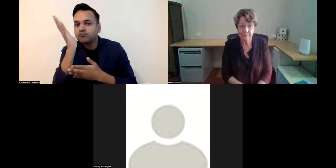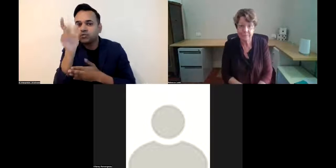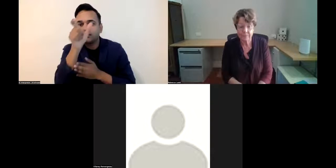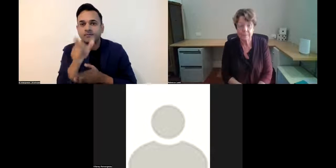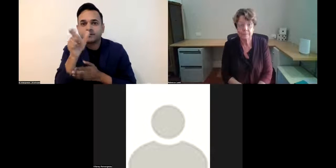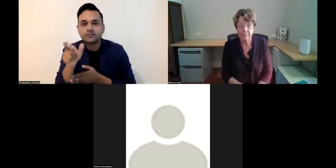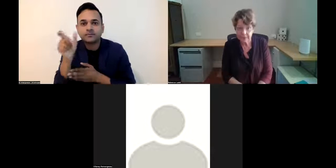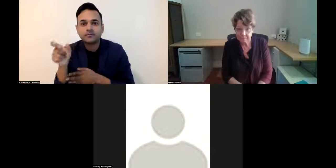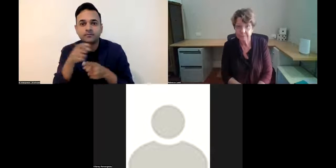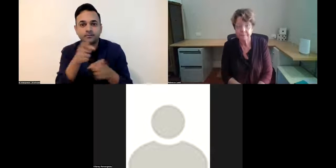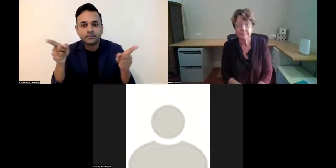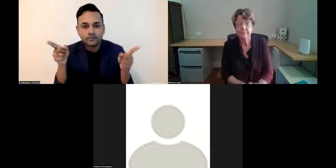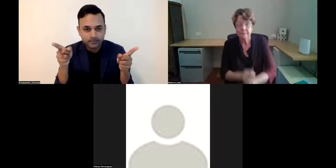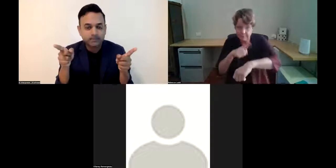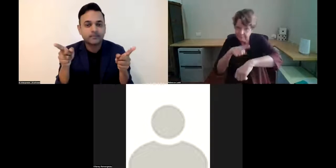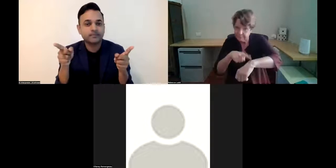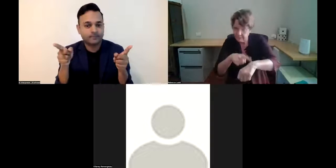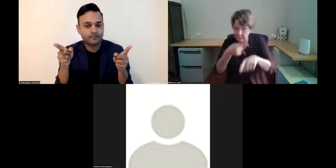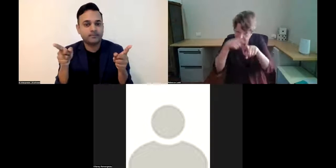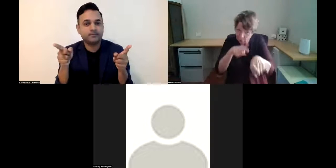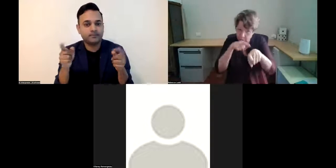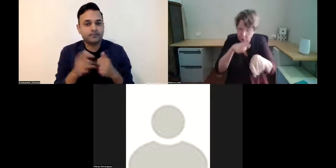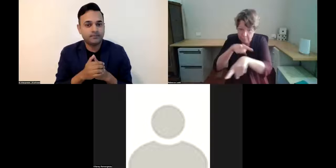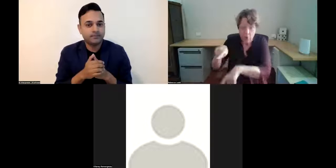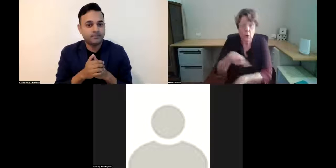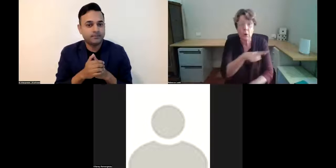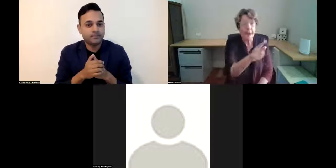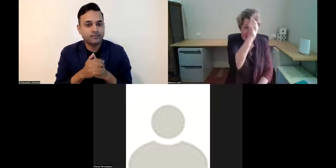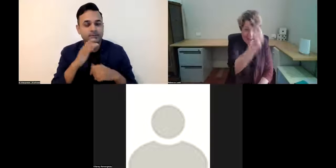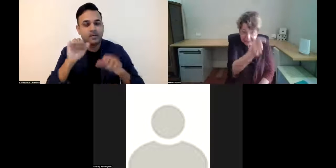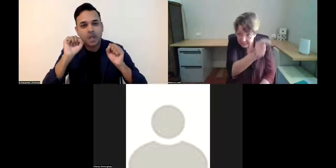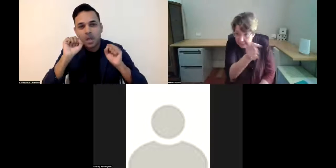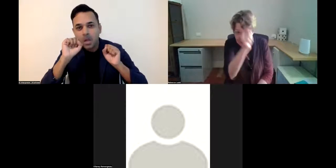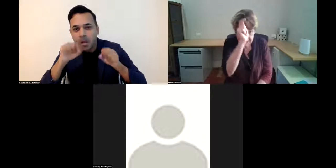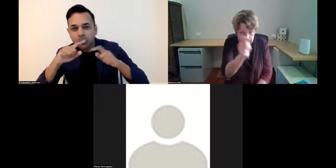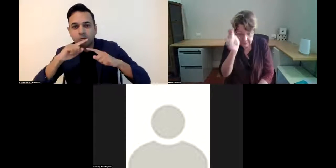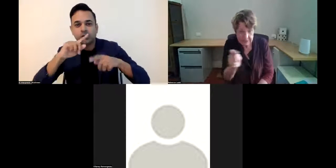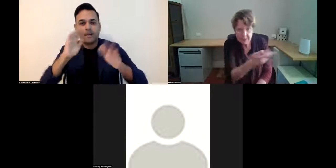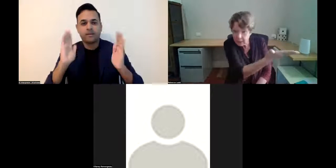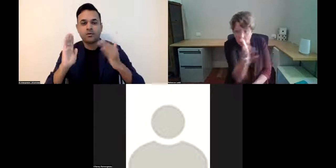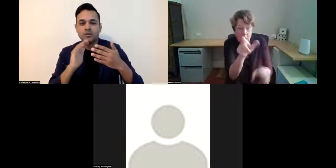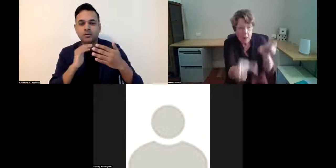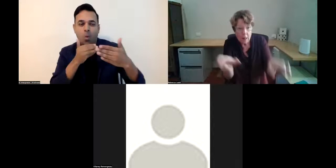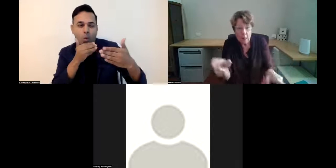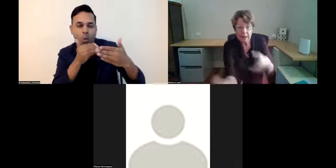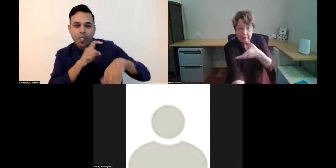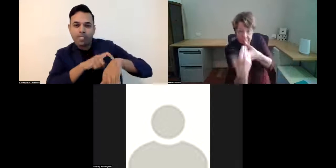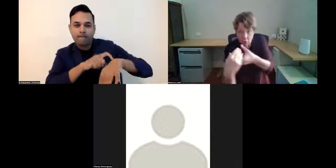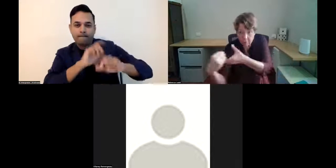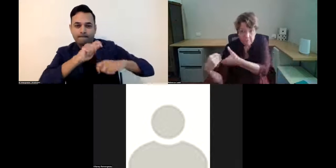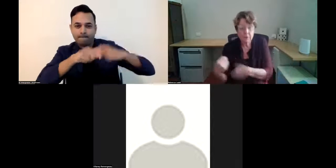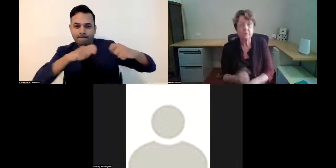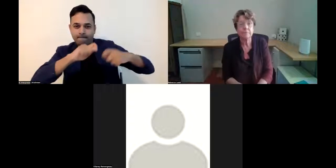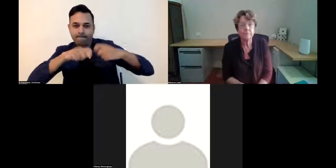excellencies, distinguished guests, participants, and also invited